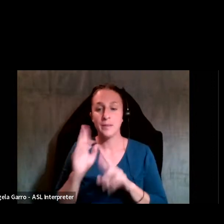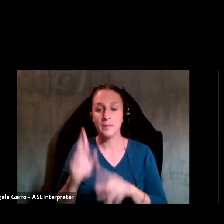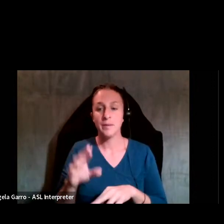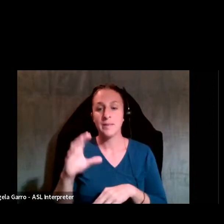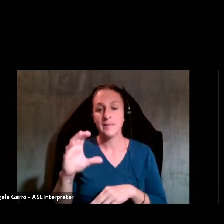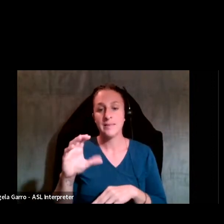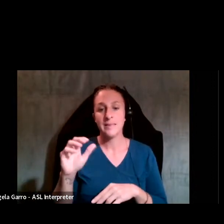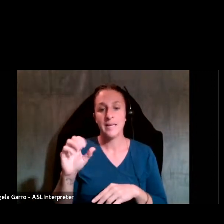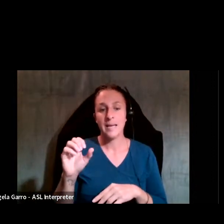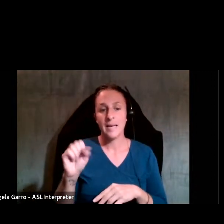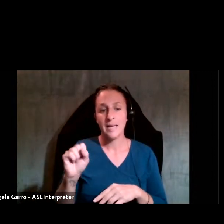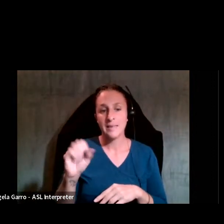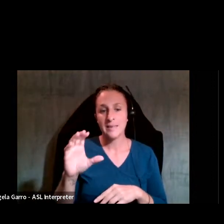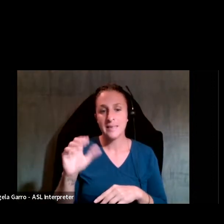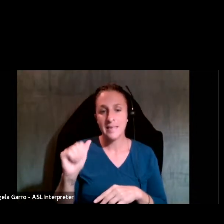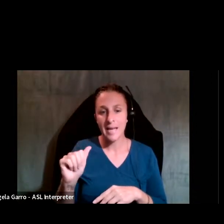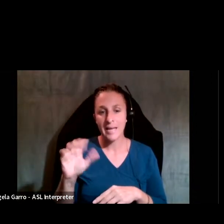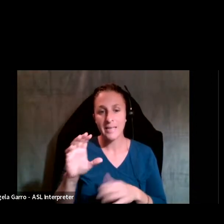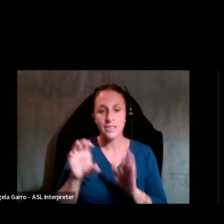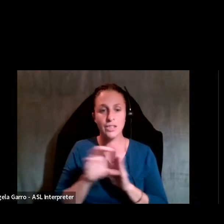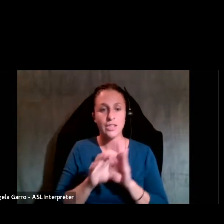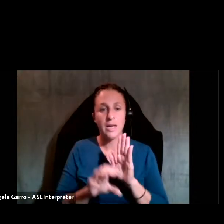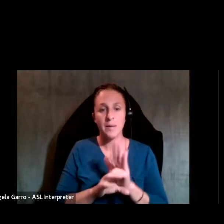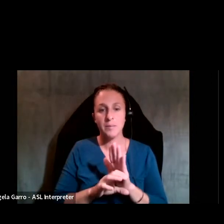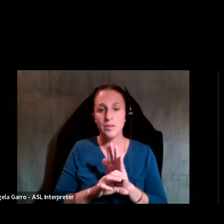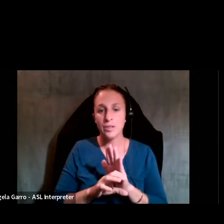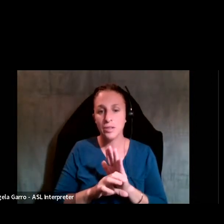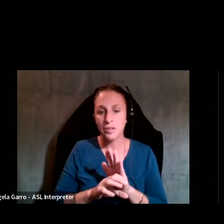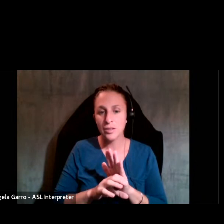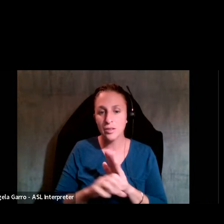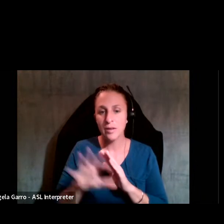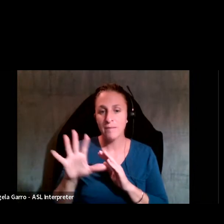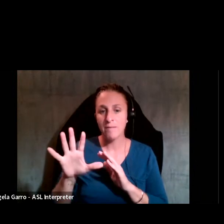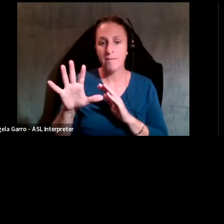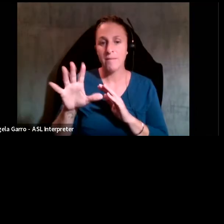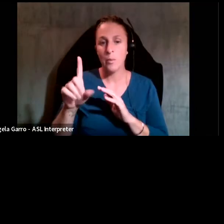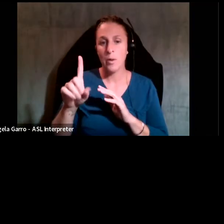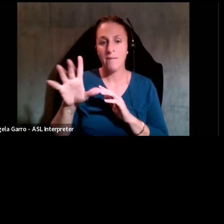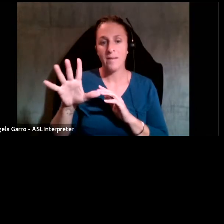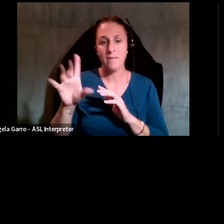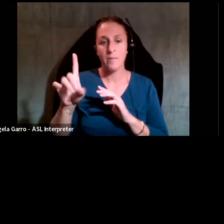CSCA Chapter 519 Representative Robin Clements. Robin, good to see you.